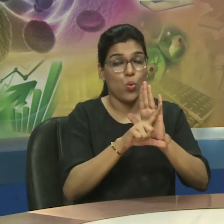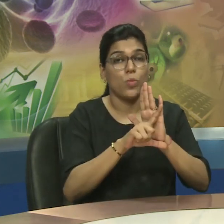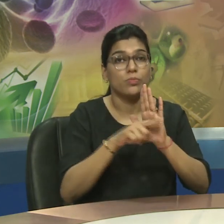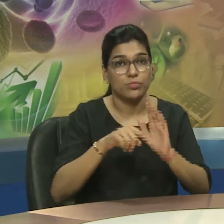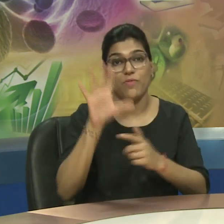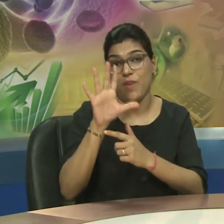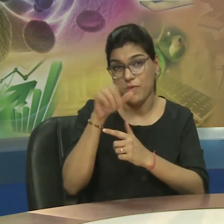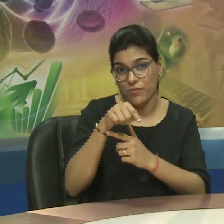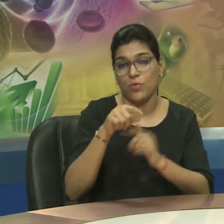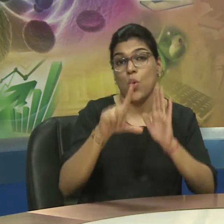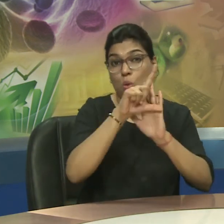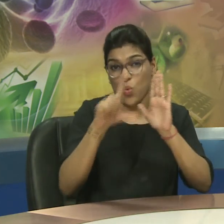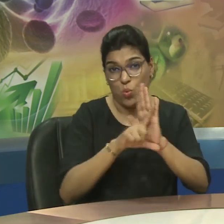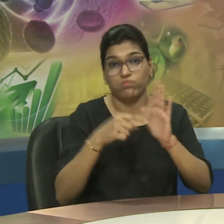Fifth is subrogation.